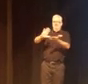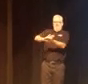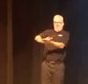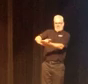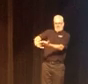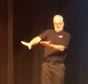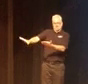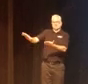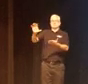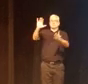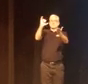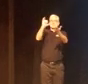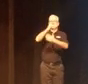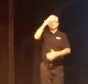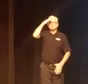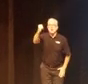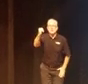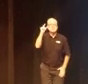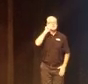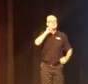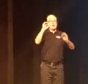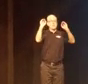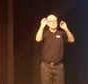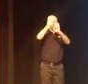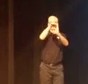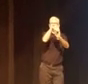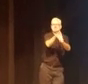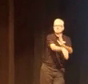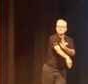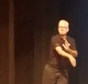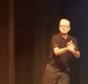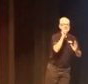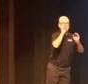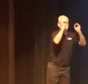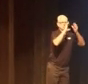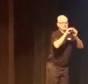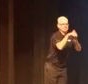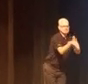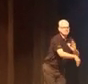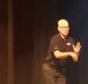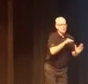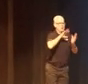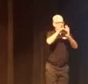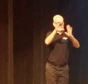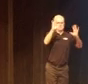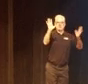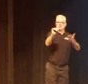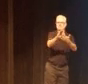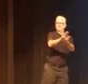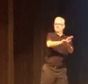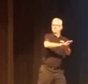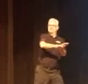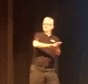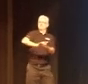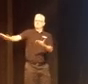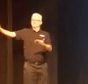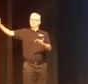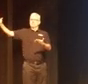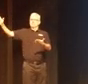deaf people. And that's why deaf education had declined. The deaf teaching had declined. All of